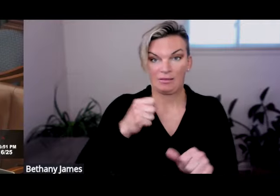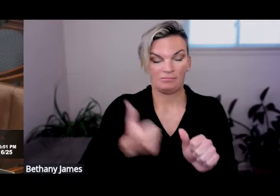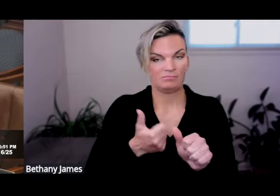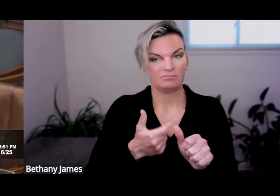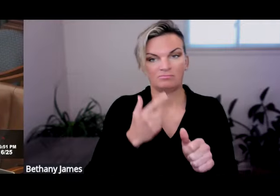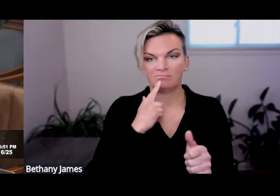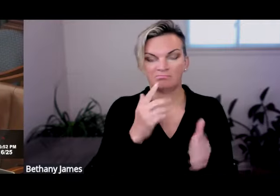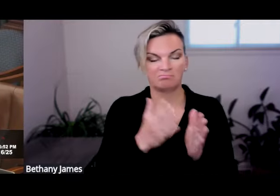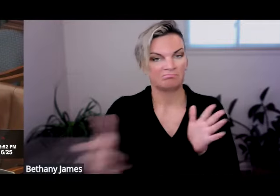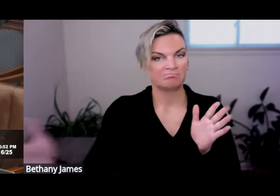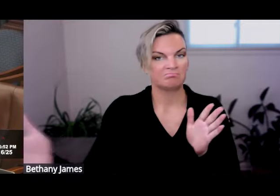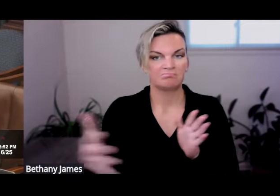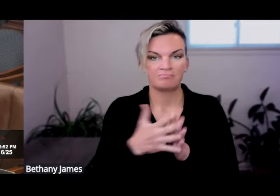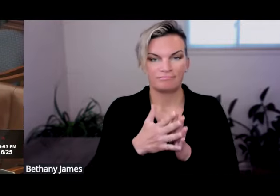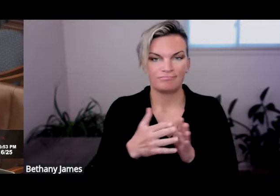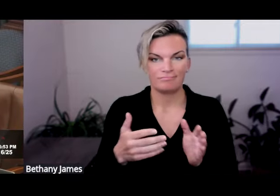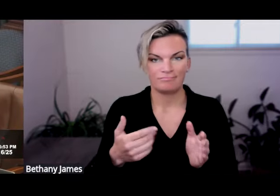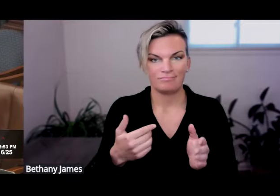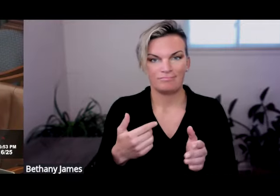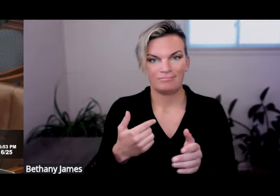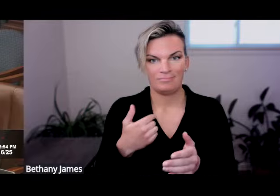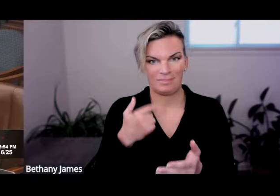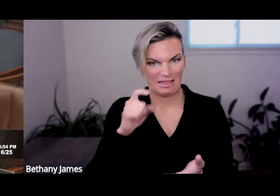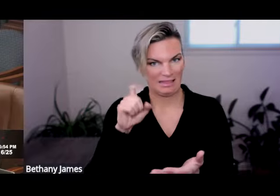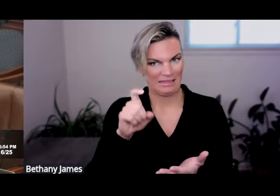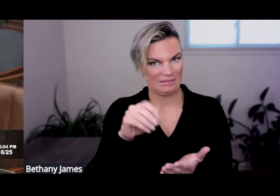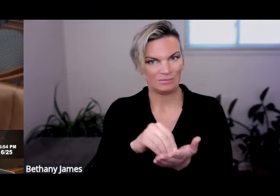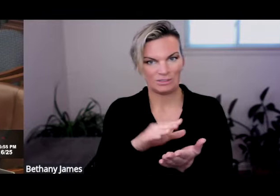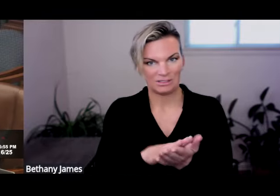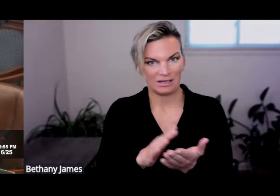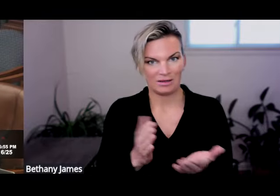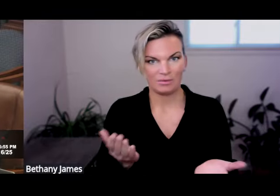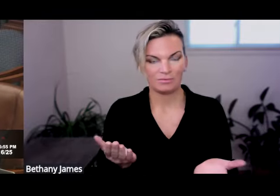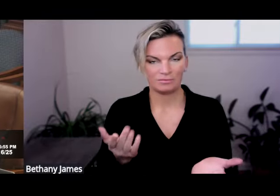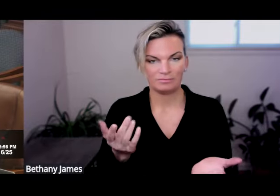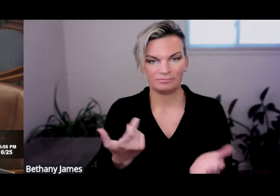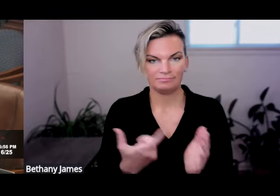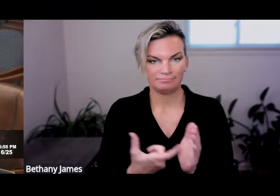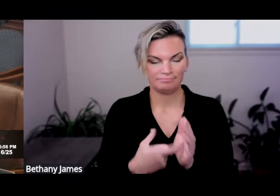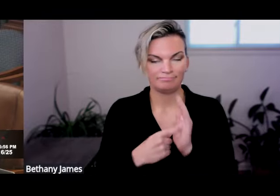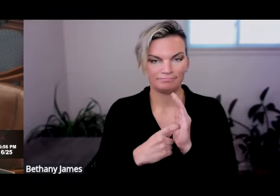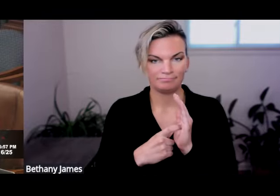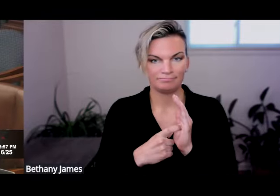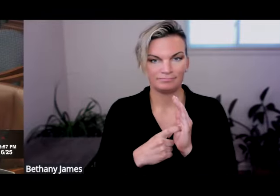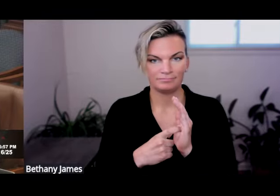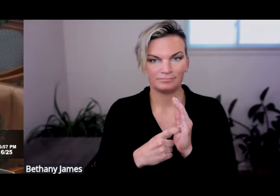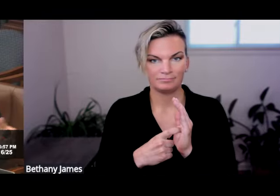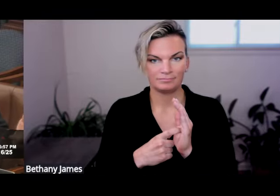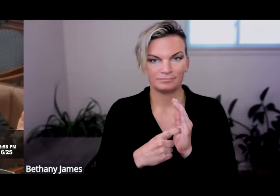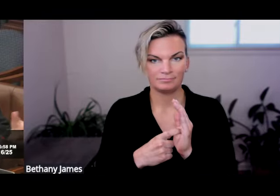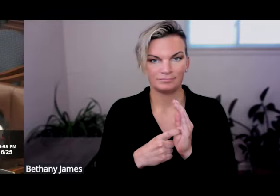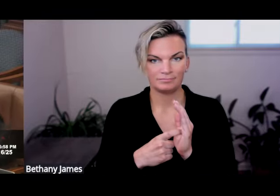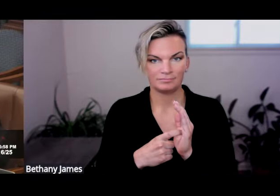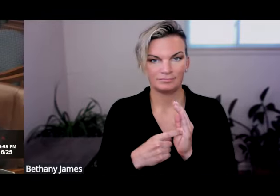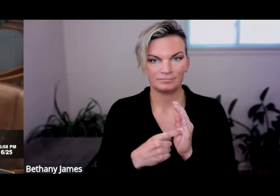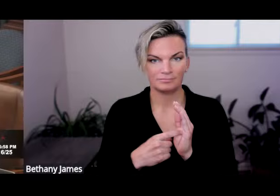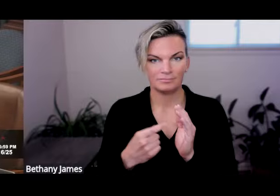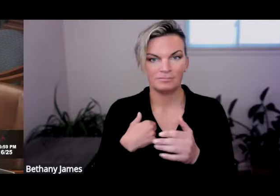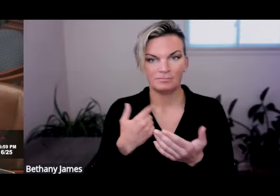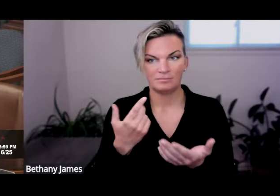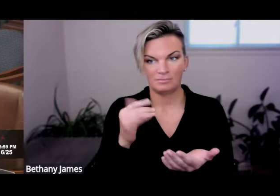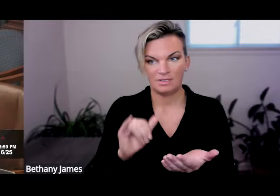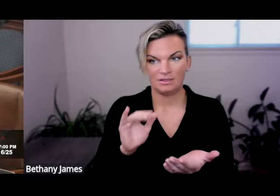somewhere in here that has to be put in, but Just adding and but I'm getting your input, not mine.